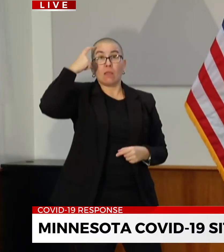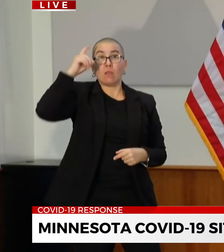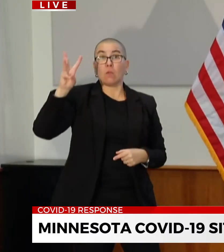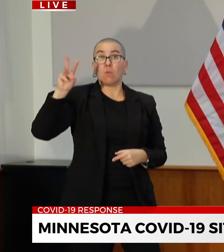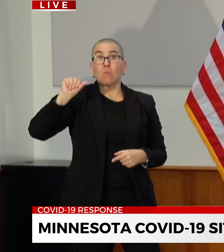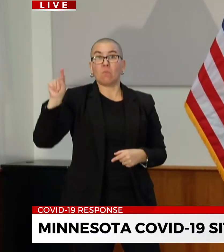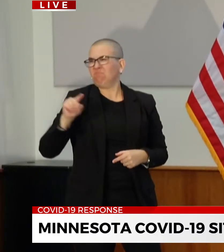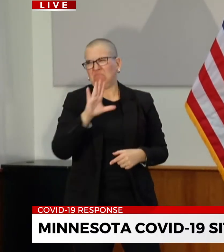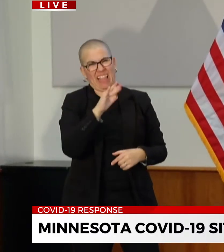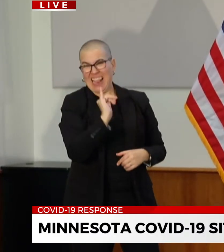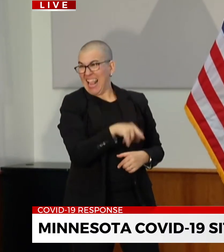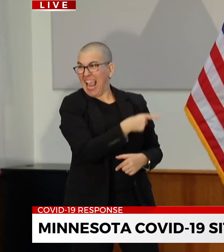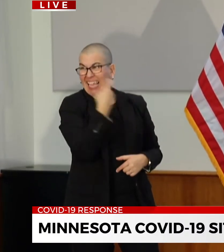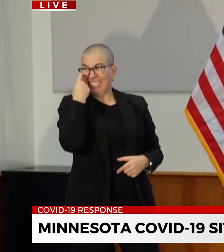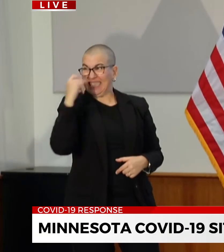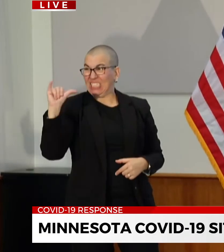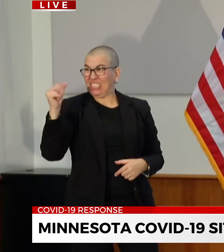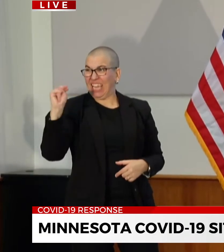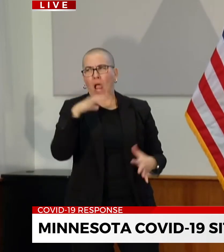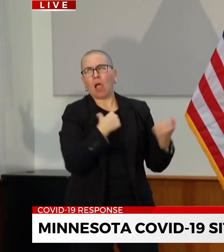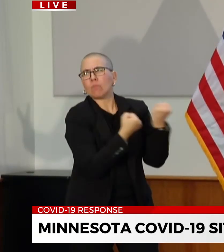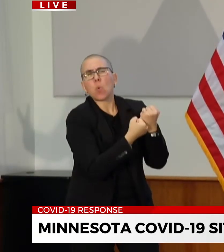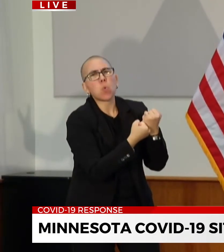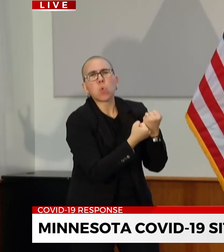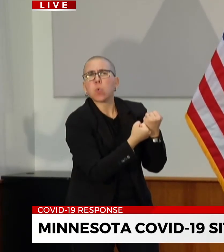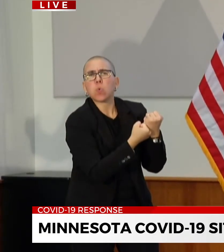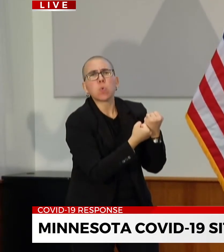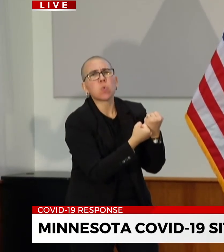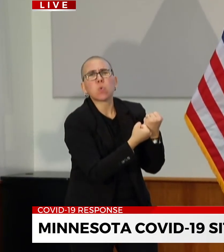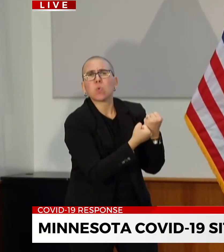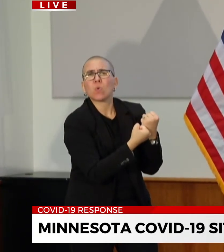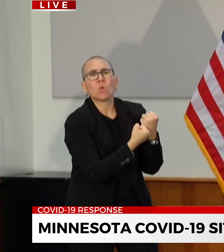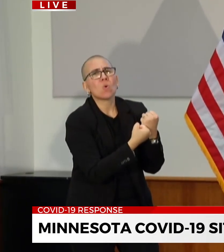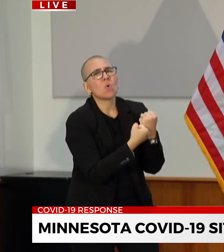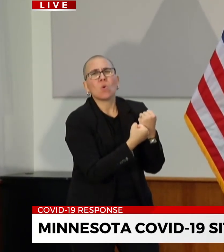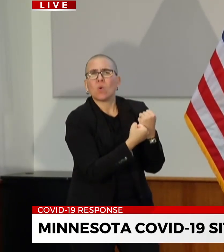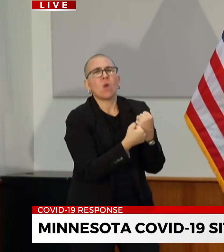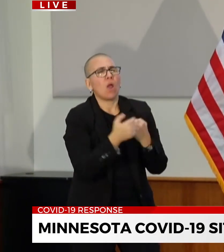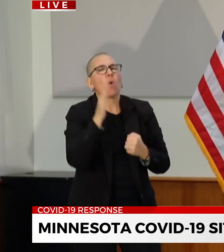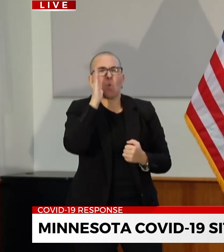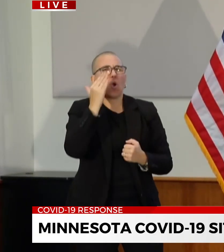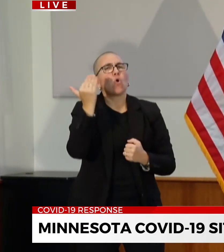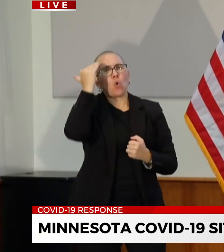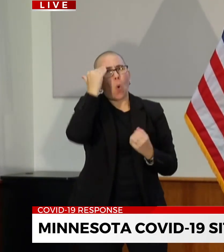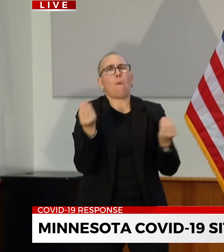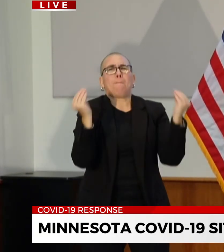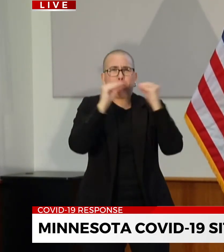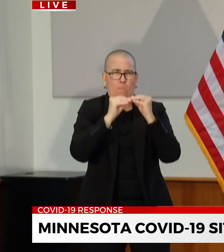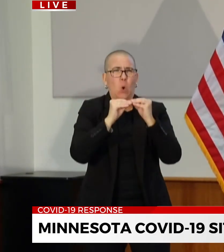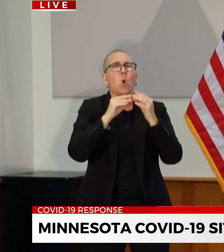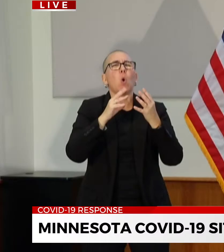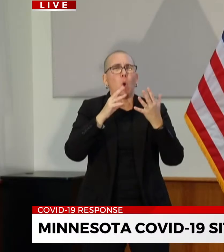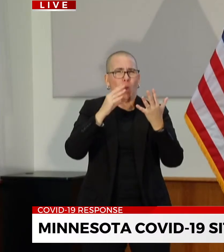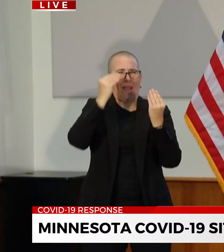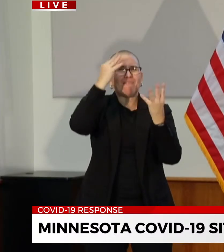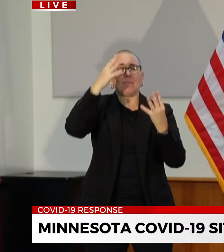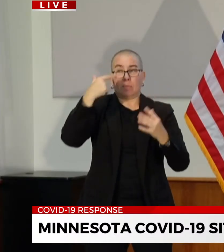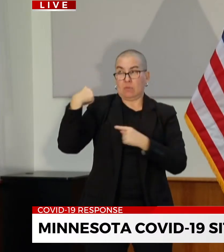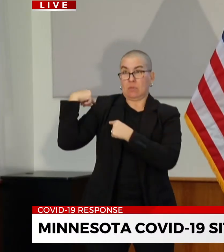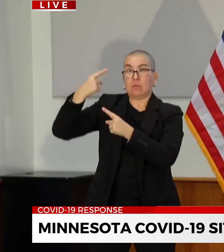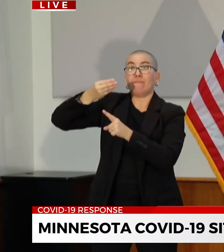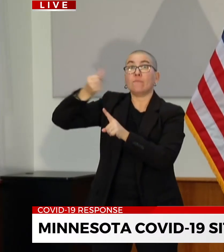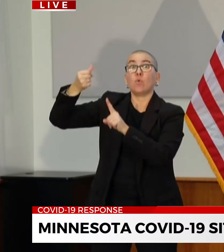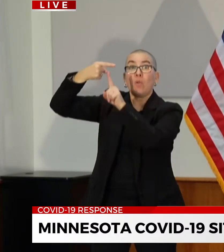federal plan is certainly the better way to go. We know that there's been a lot of thought, as I said, over the last better part of several months going into